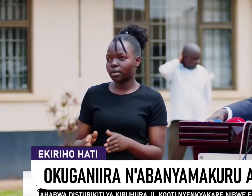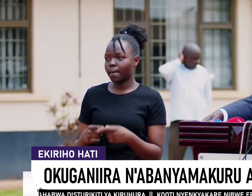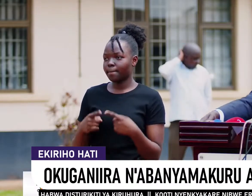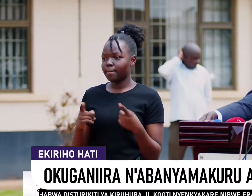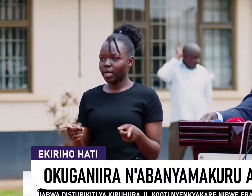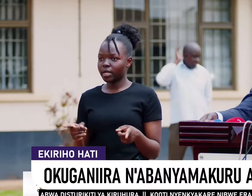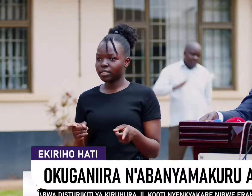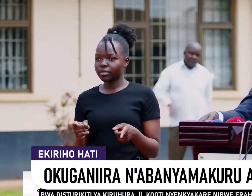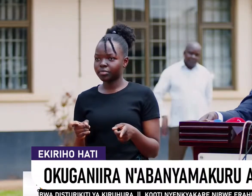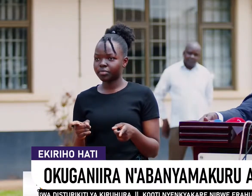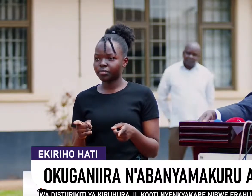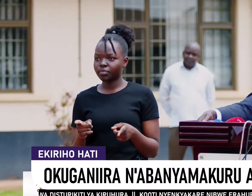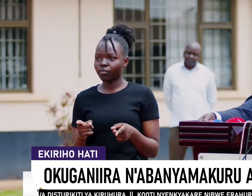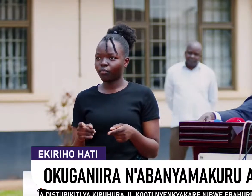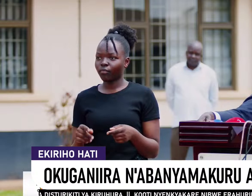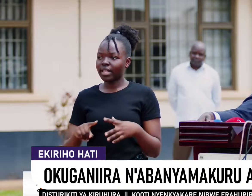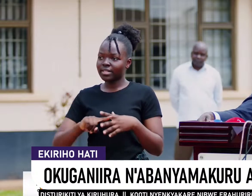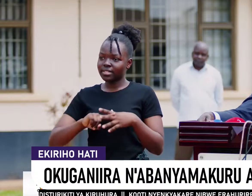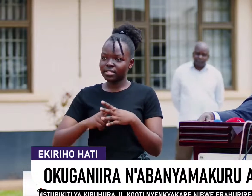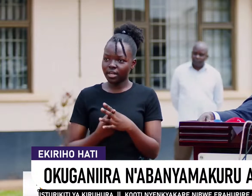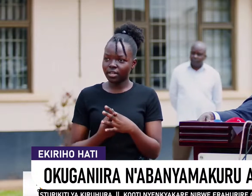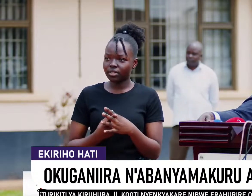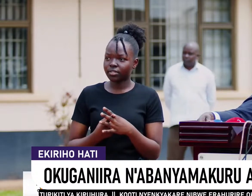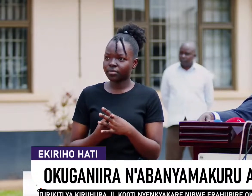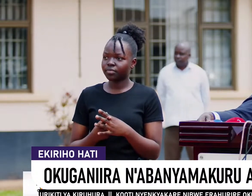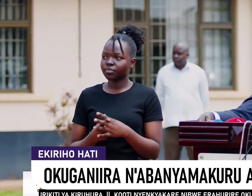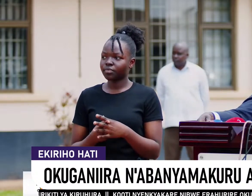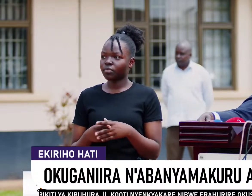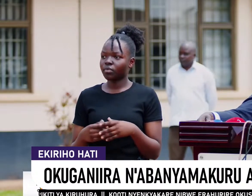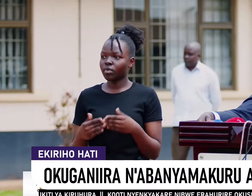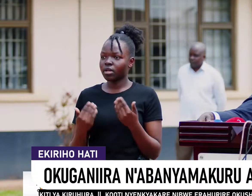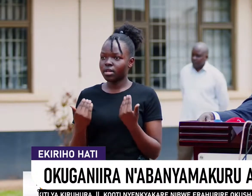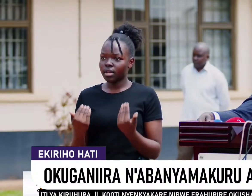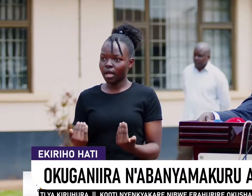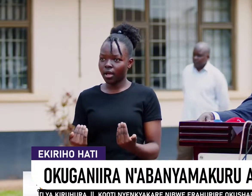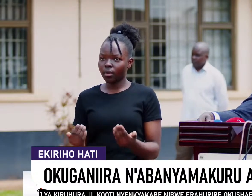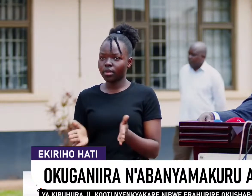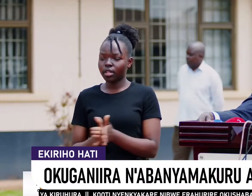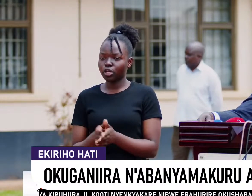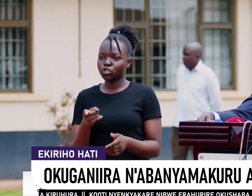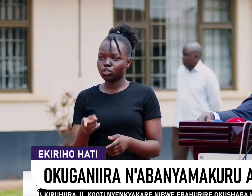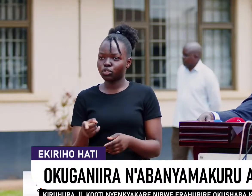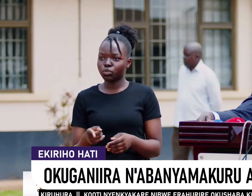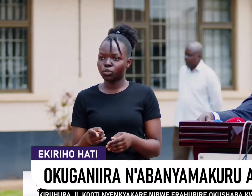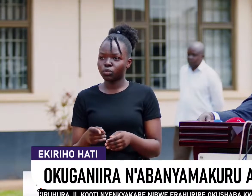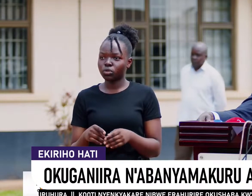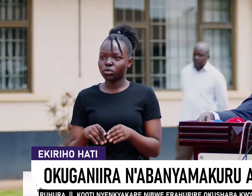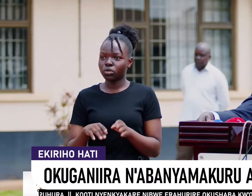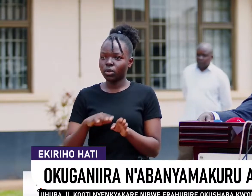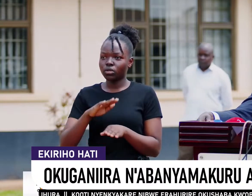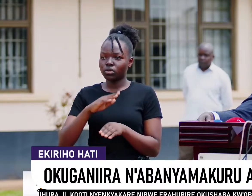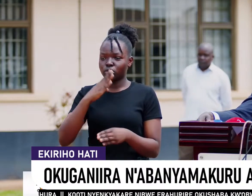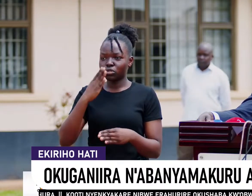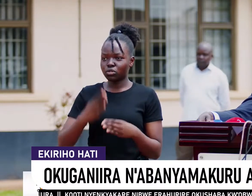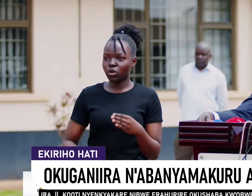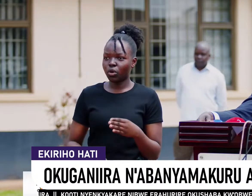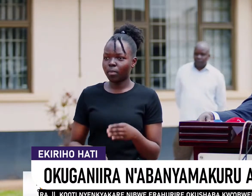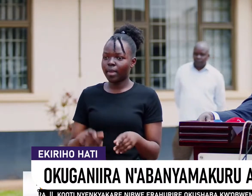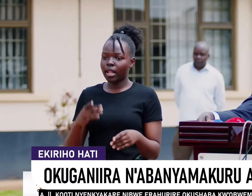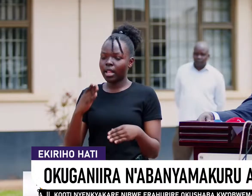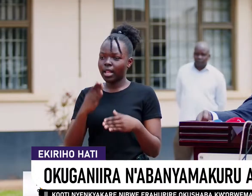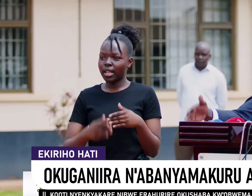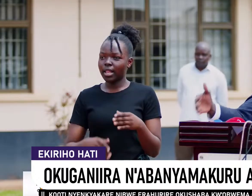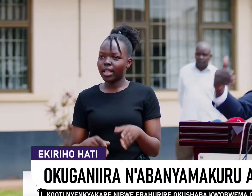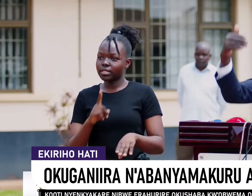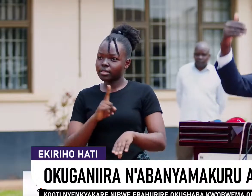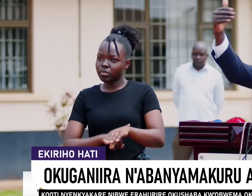them to start early. Start early so that you avoid last minute submission of your